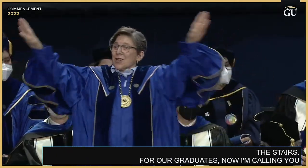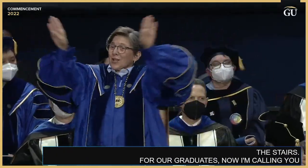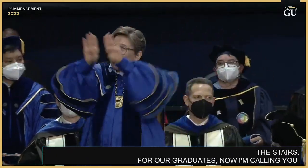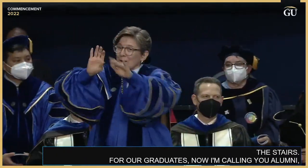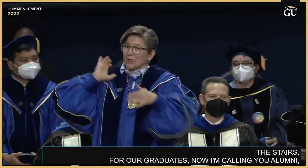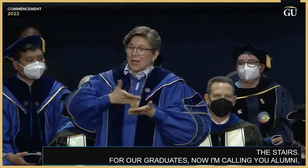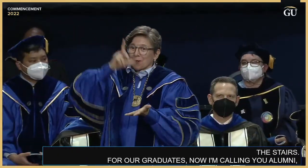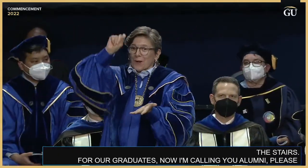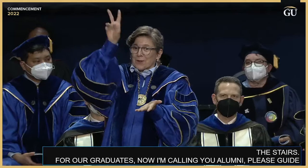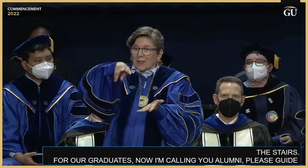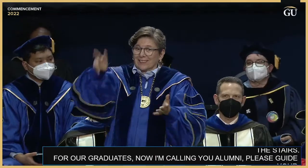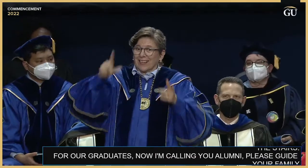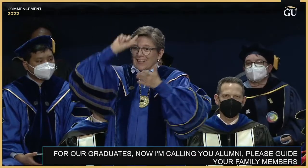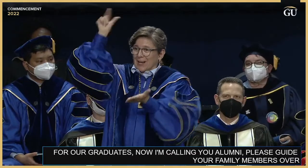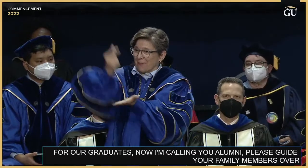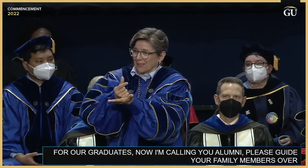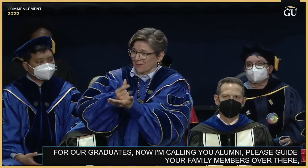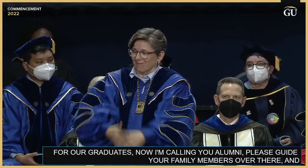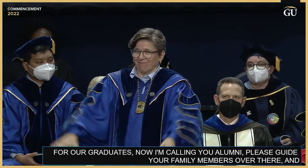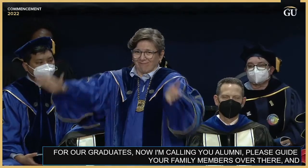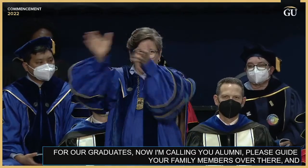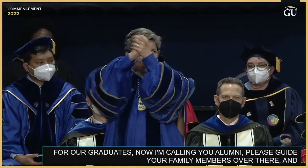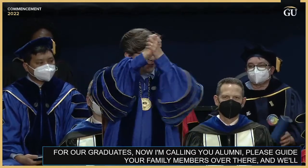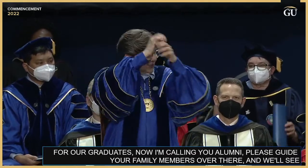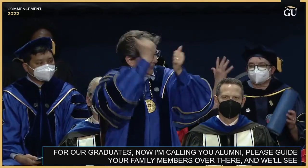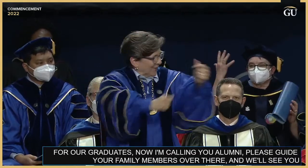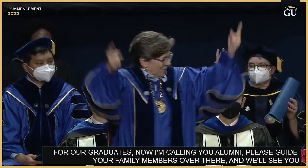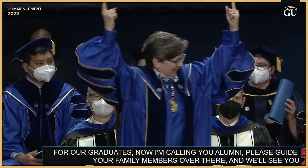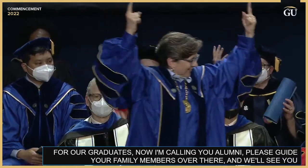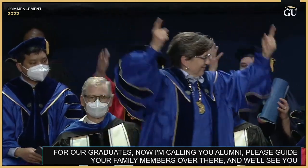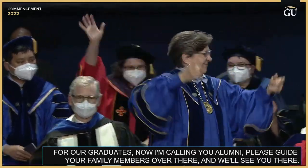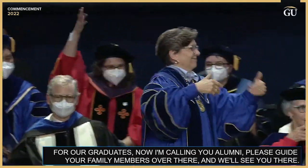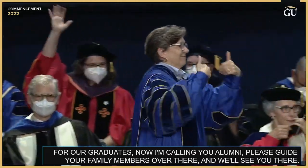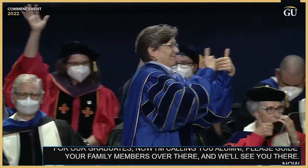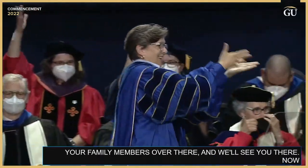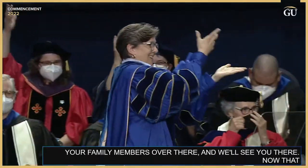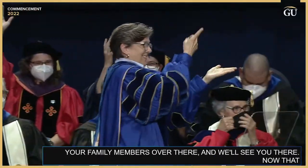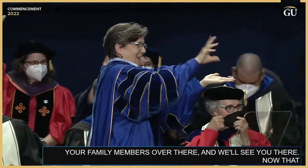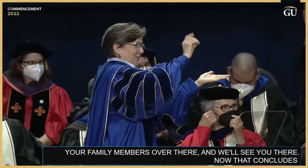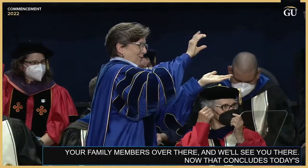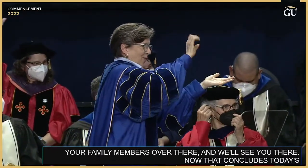Now, that concludes today's commencement ceremony. Congratulations to everyone.